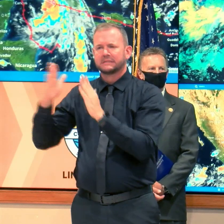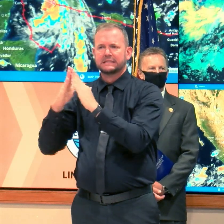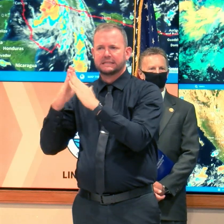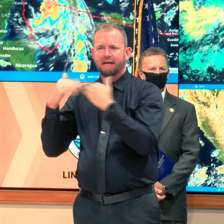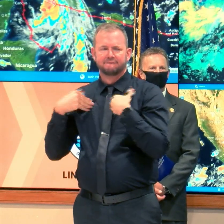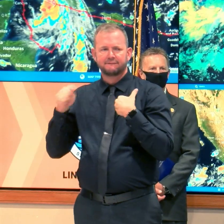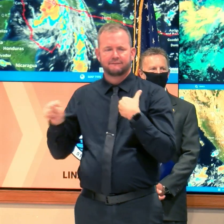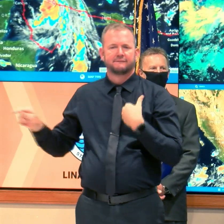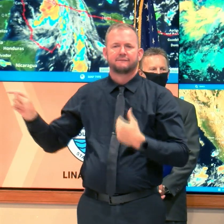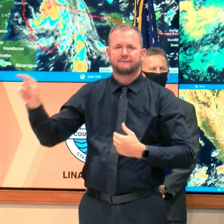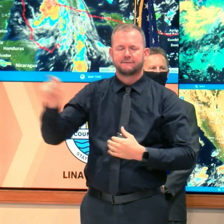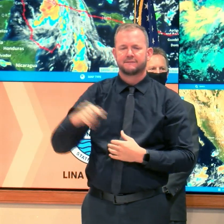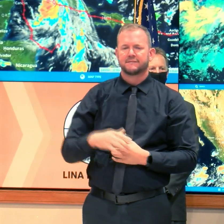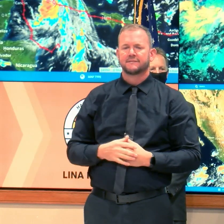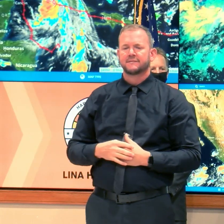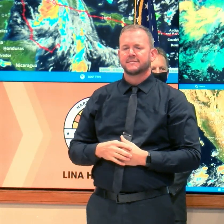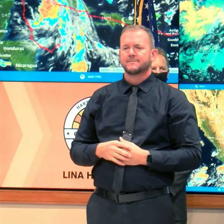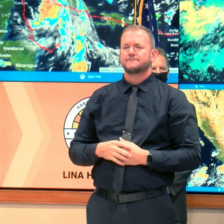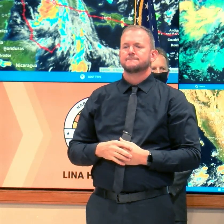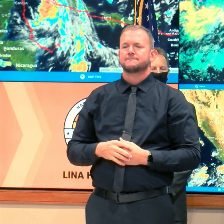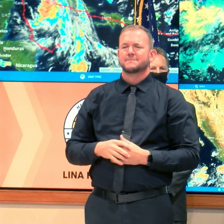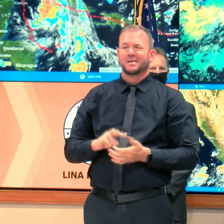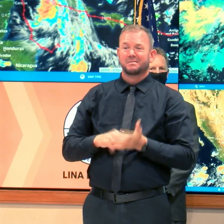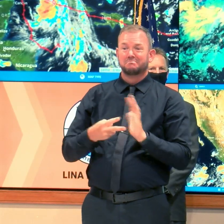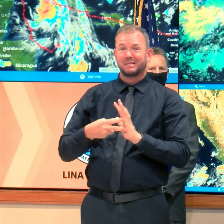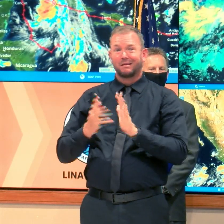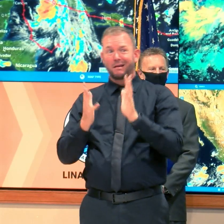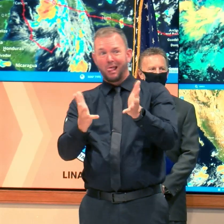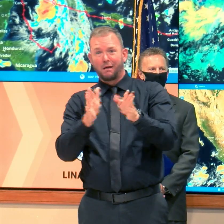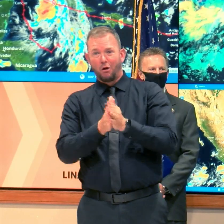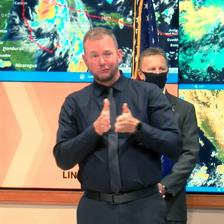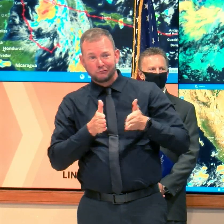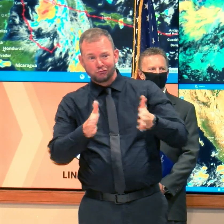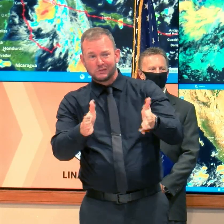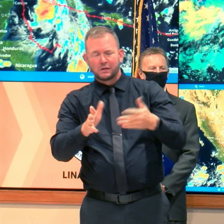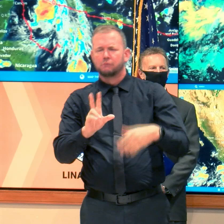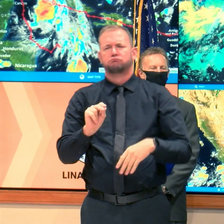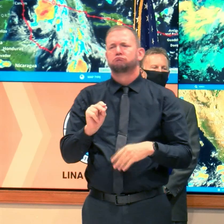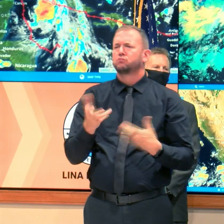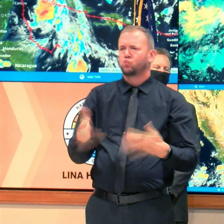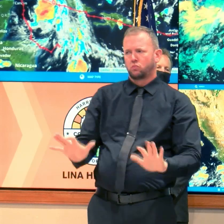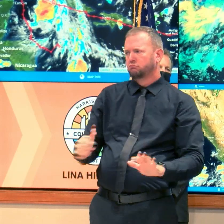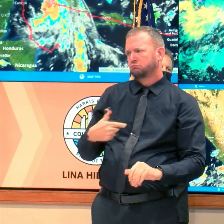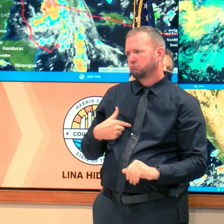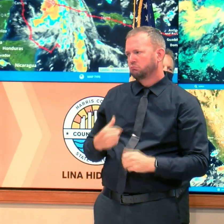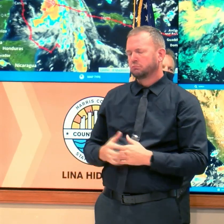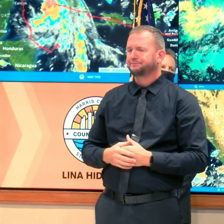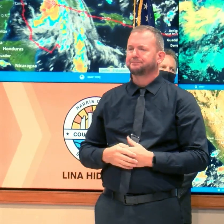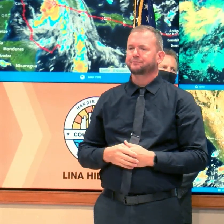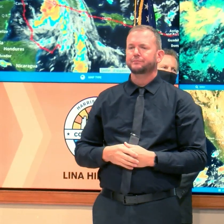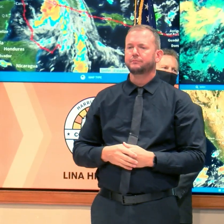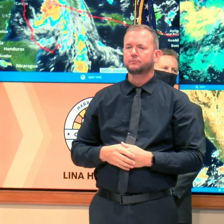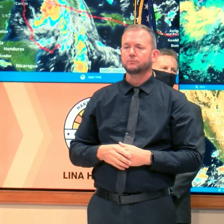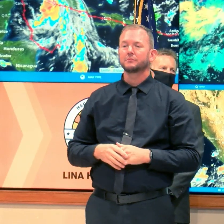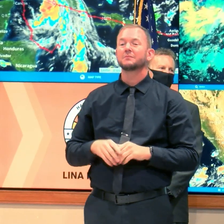that we don't leave anybody behind. The same thing with regards to seniors, especially people who are living alone, people